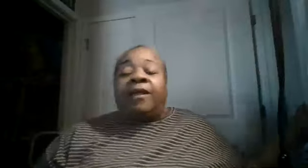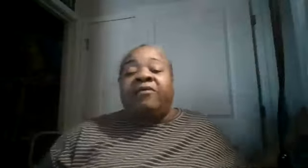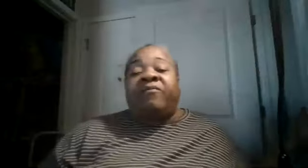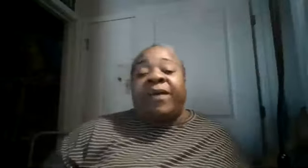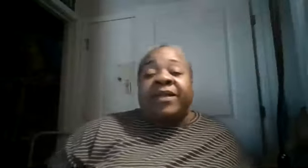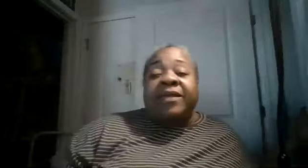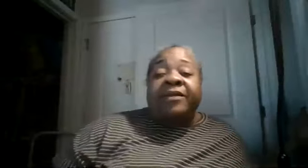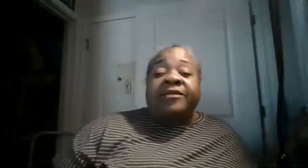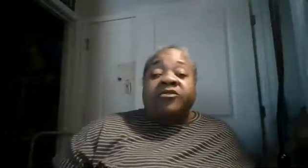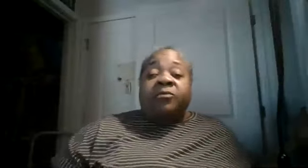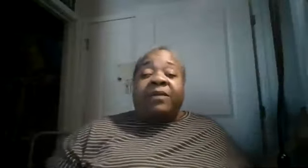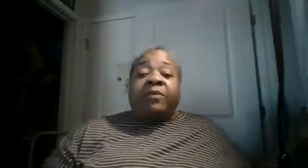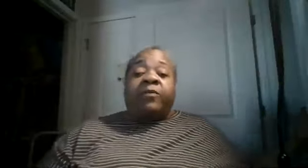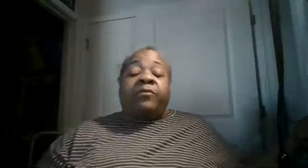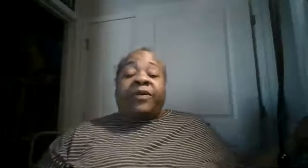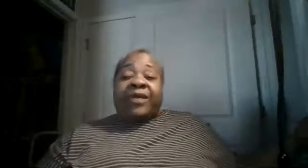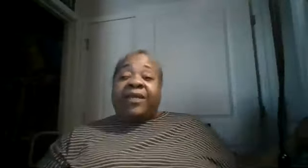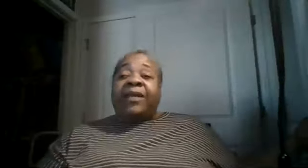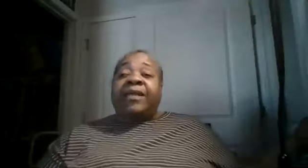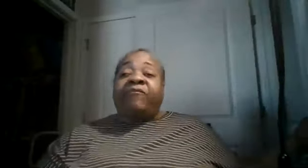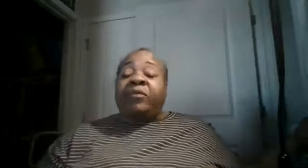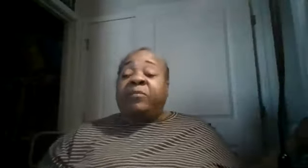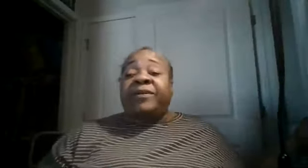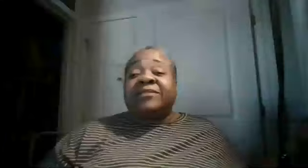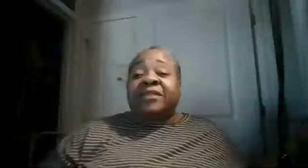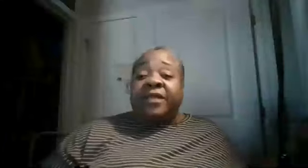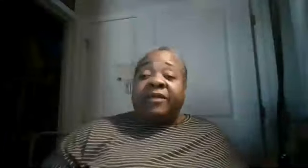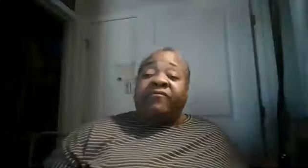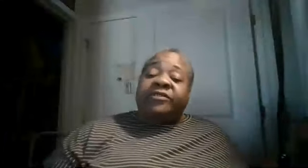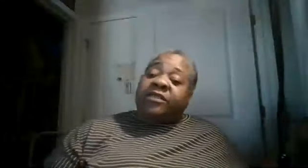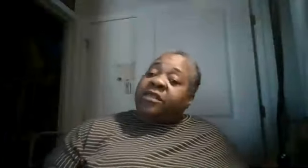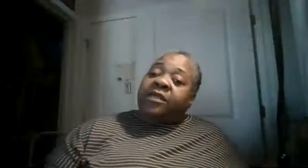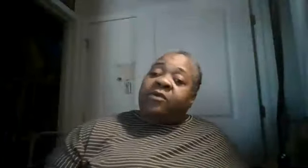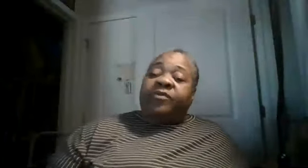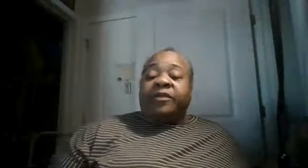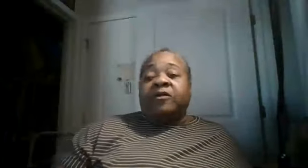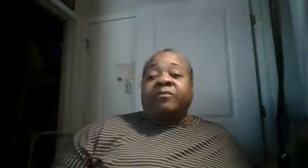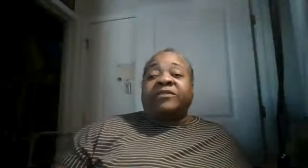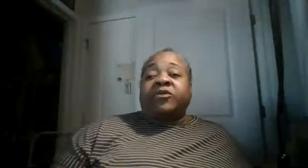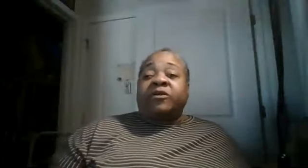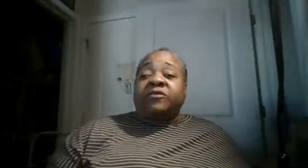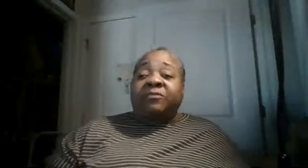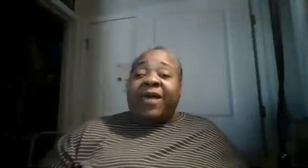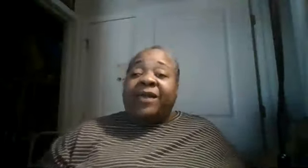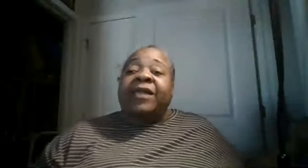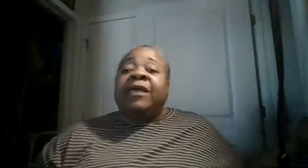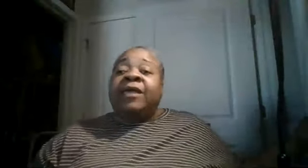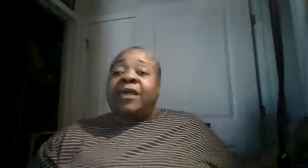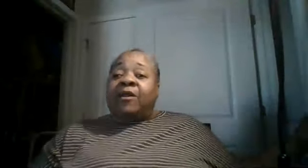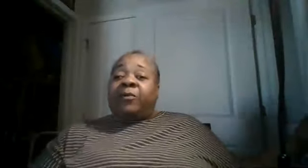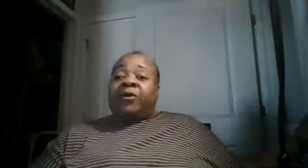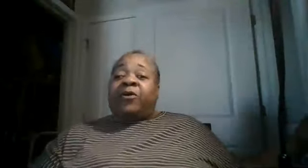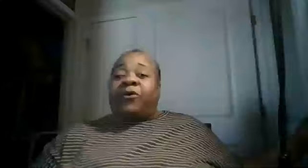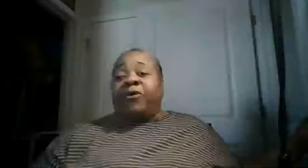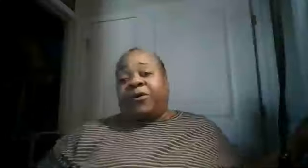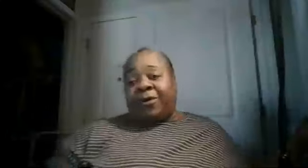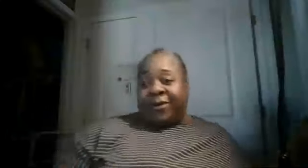Hello, everybody. It is your baby boomer, Kitty Lane, from the Peninsula in Virginia, here with a little Mr. Nosy Body, Yellow Booger.